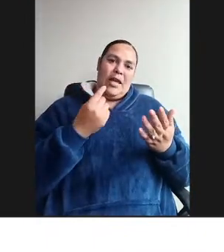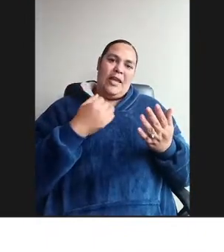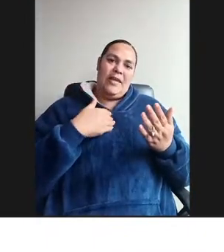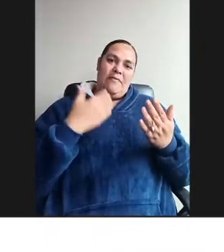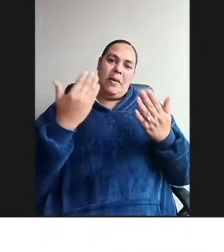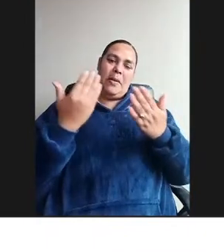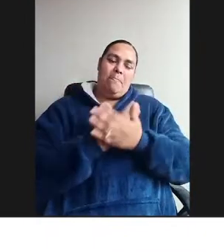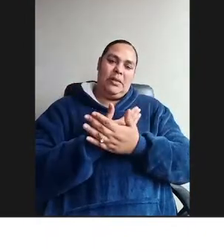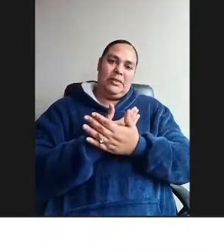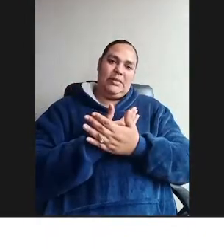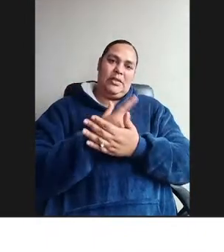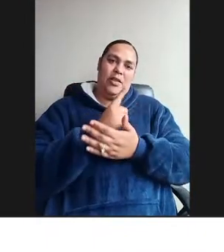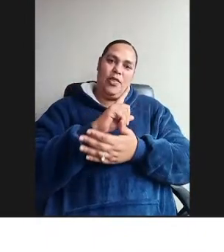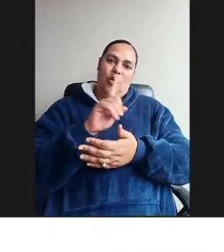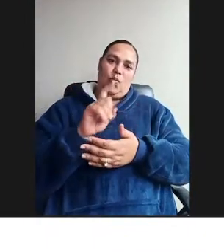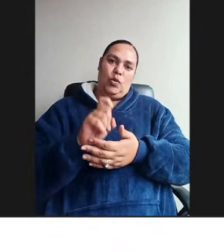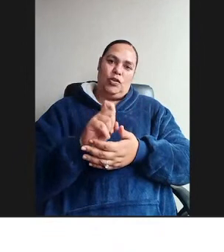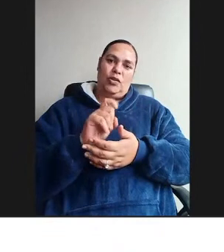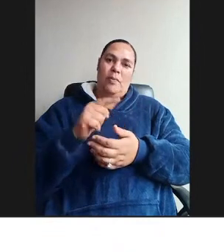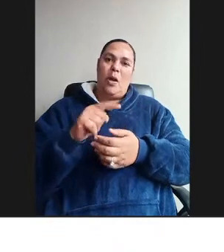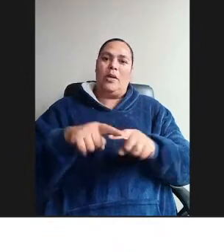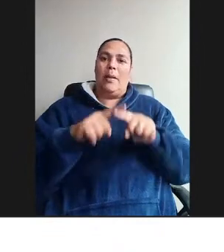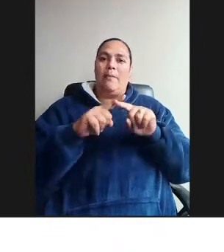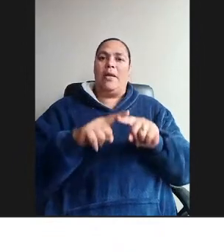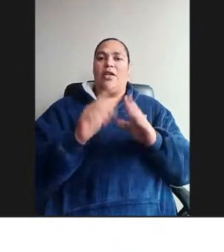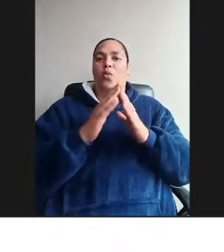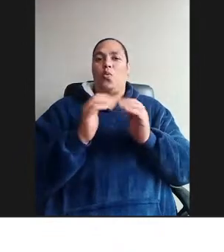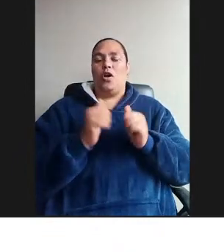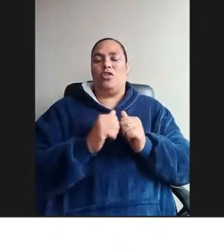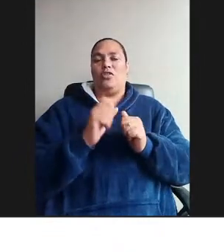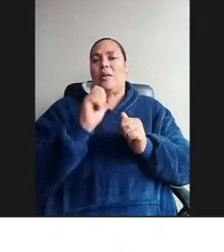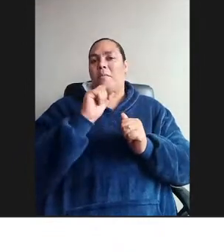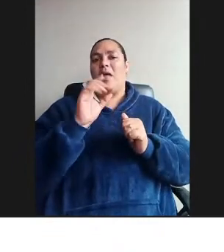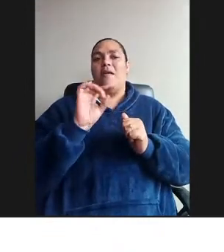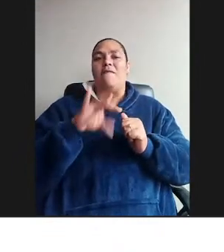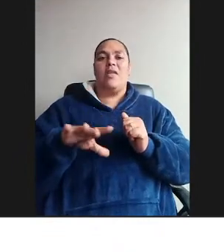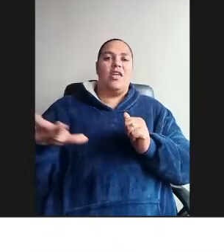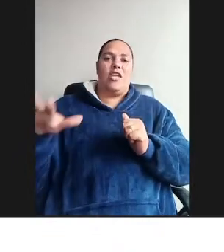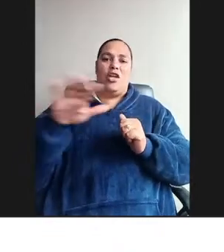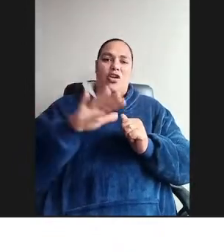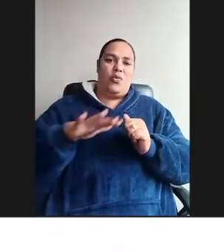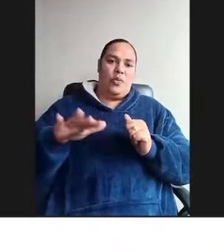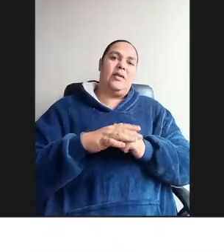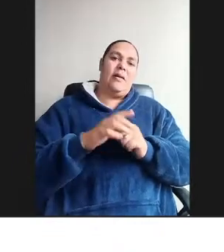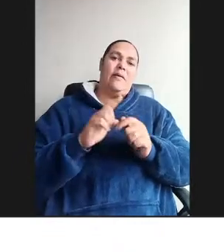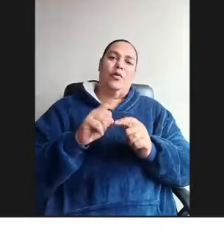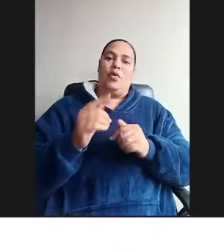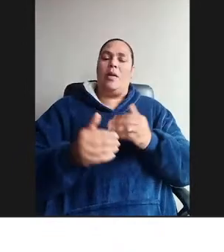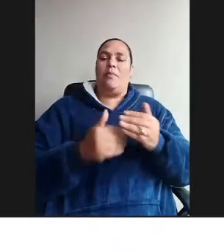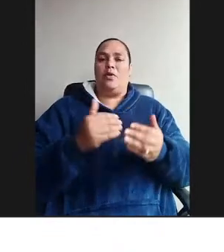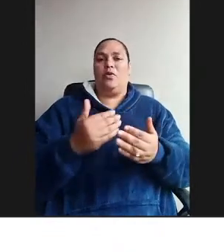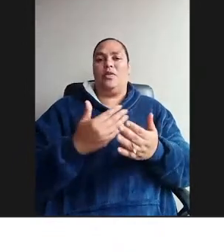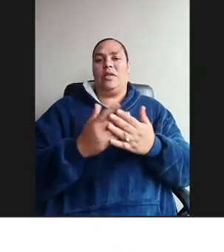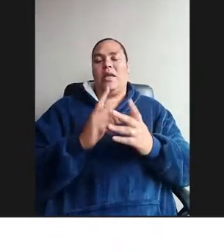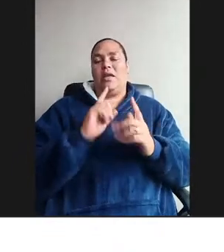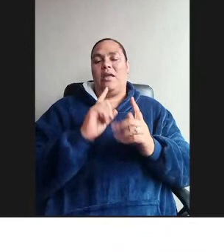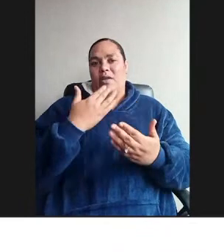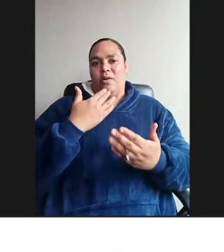the question of pending workshops and in which areas. You may proceed with the answering. Thank you.